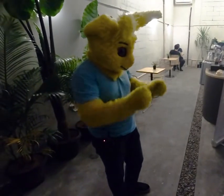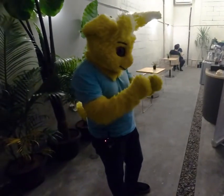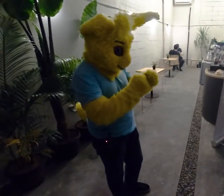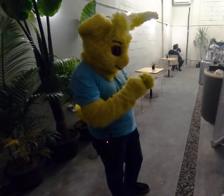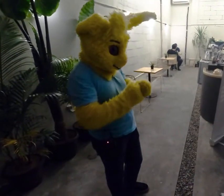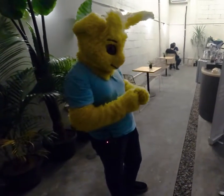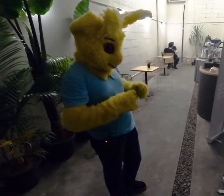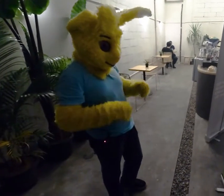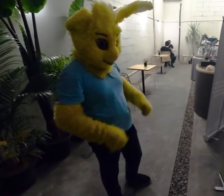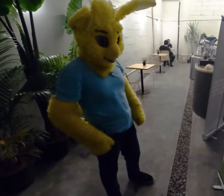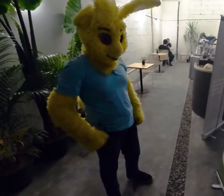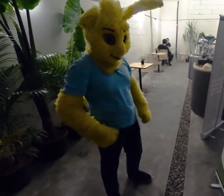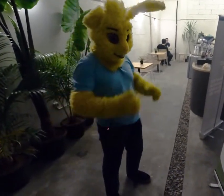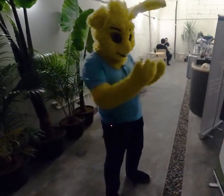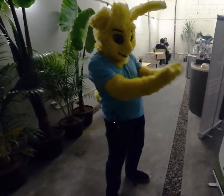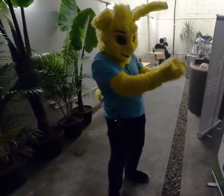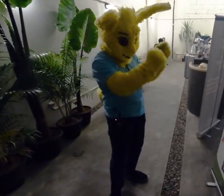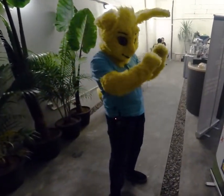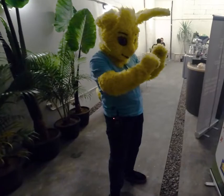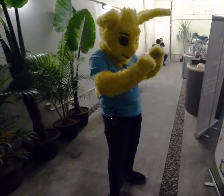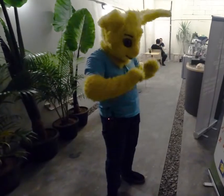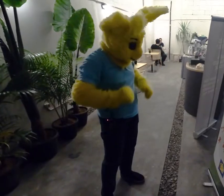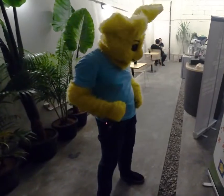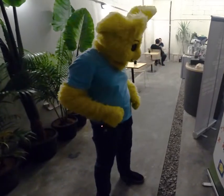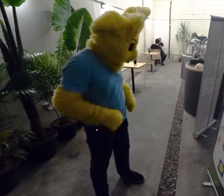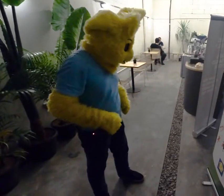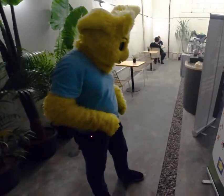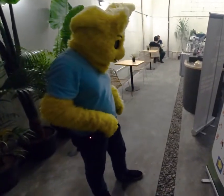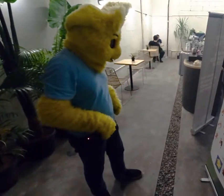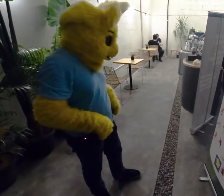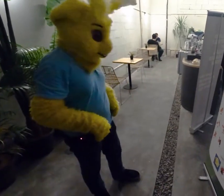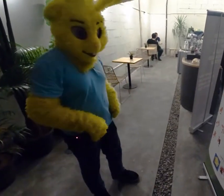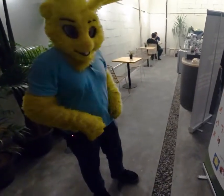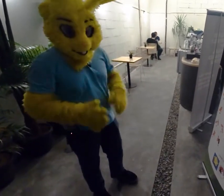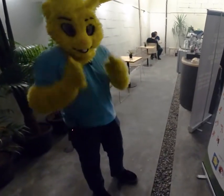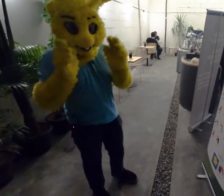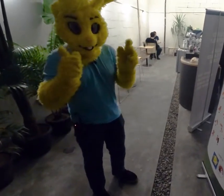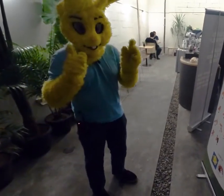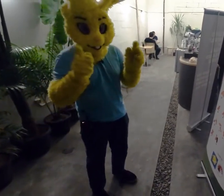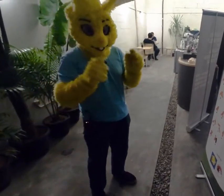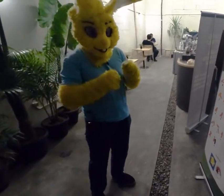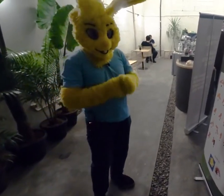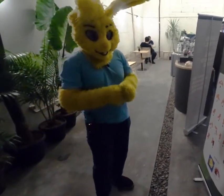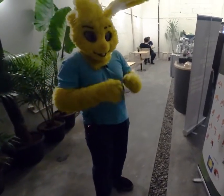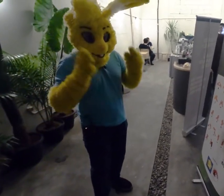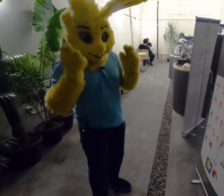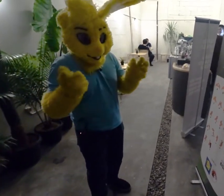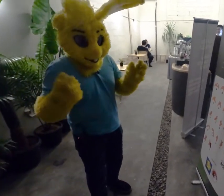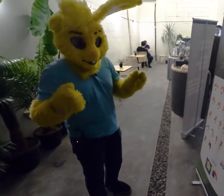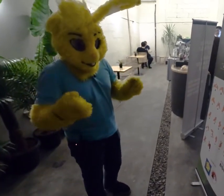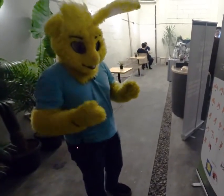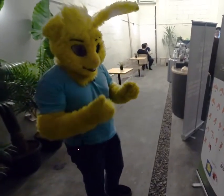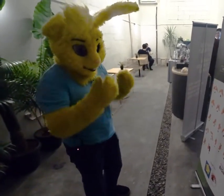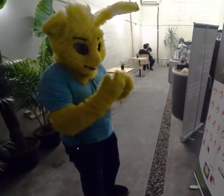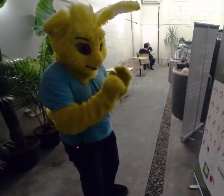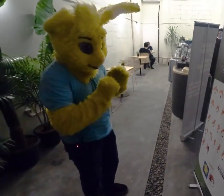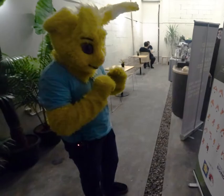from what i've just learned so guess what word i'm doing right now